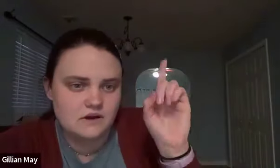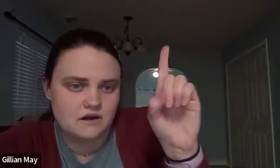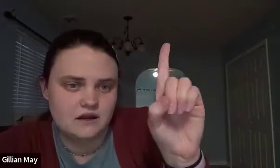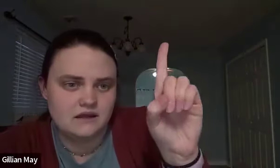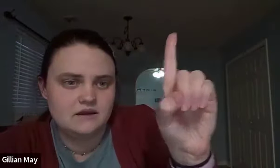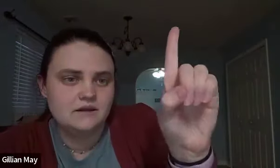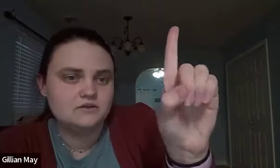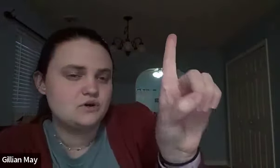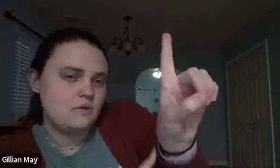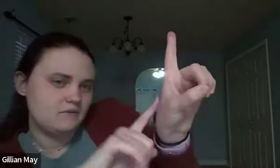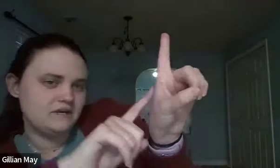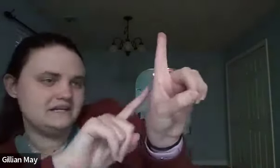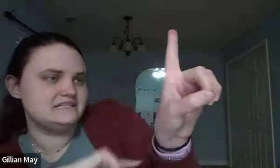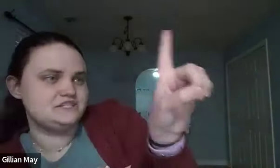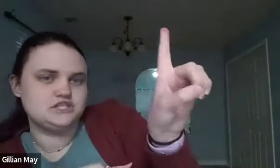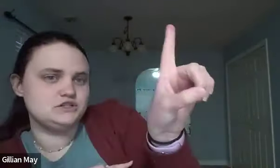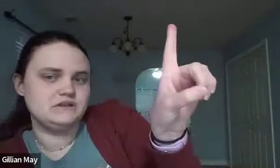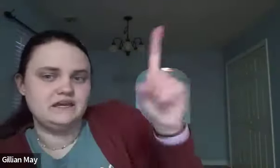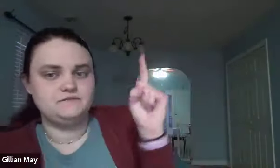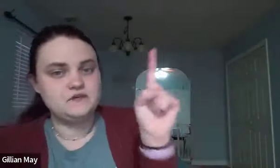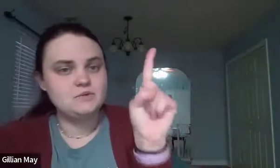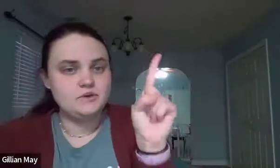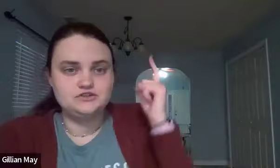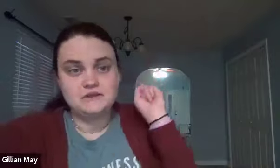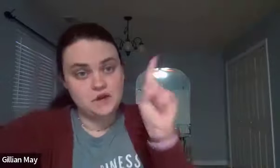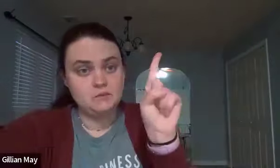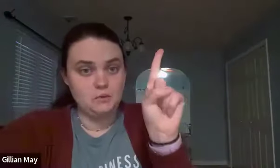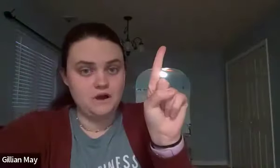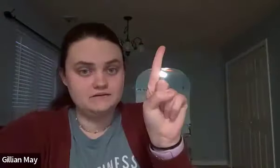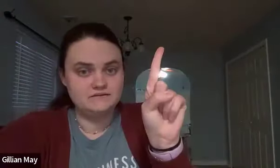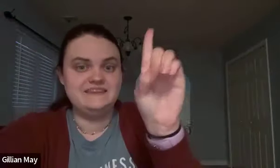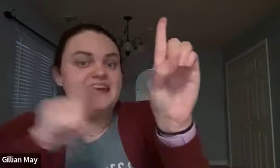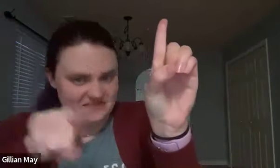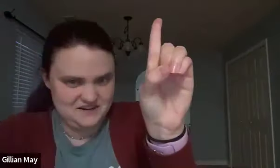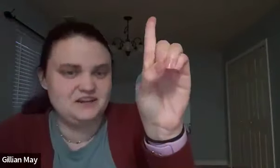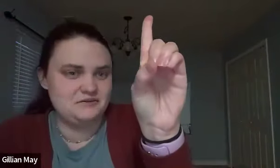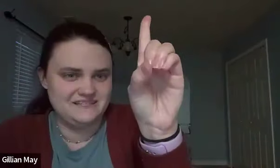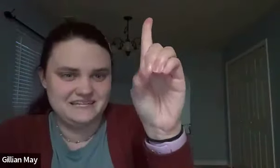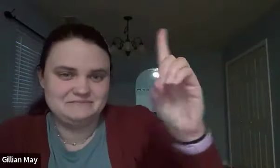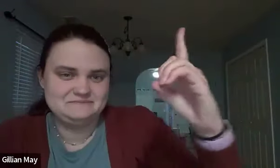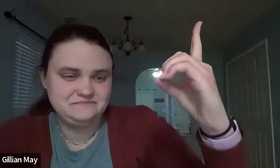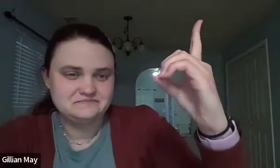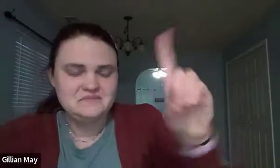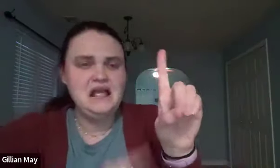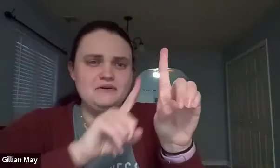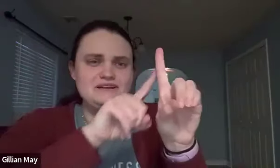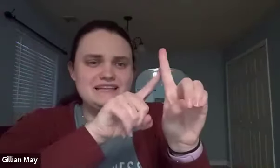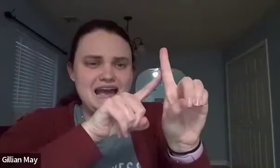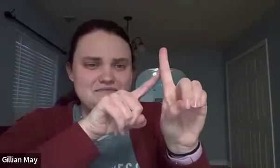All right. So like what it is, it's just your, like, if you think about when you do like the number 1, yeah, there you go, the D. I realized I added my